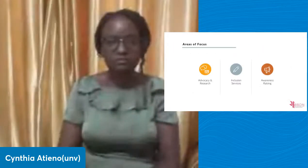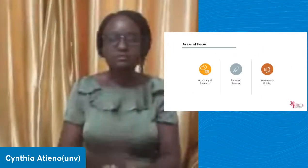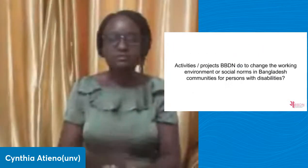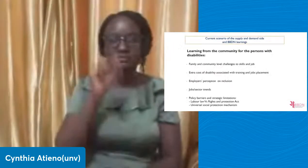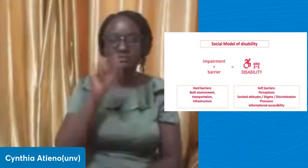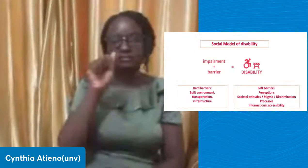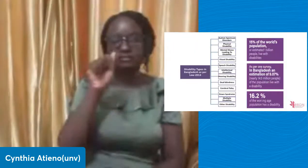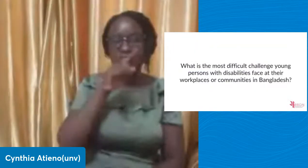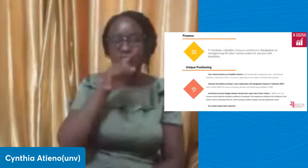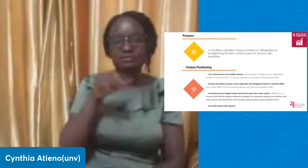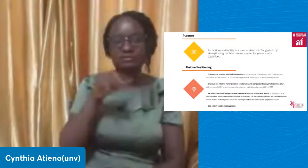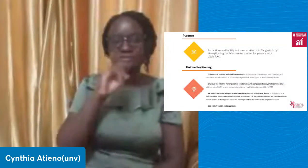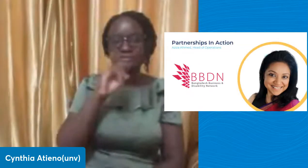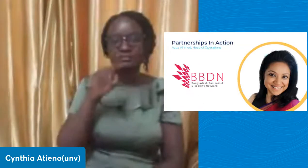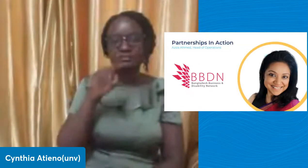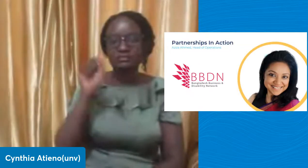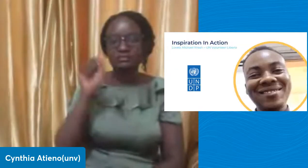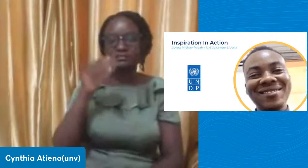May I have the slides on, please?